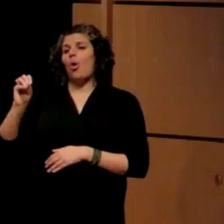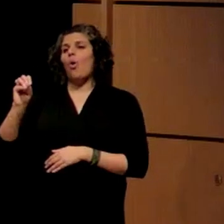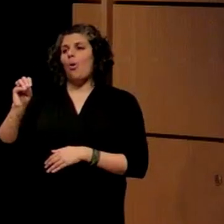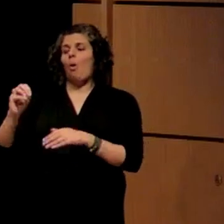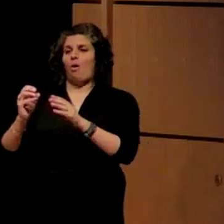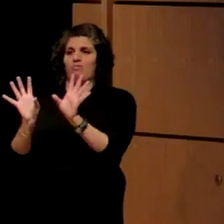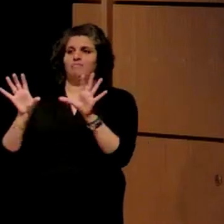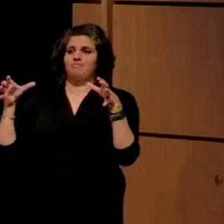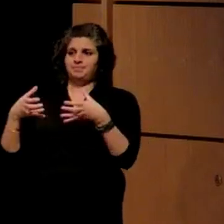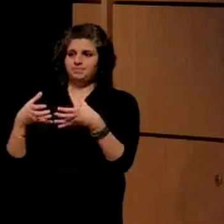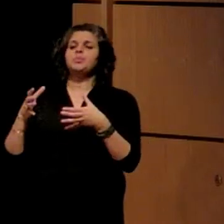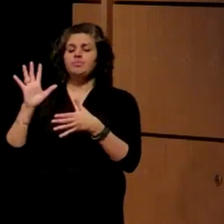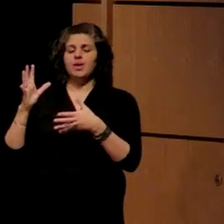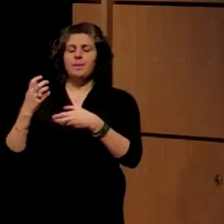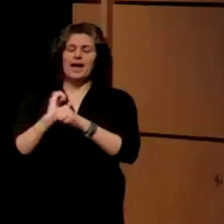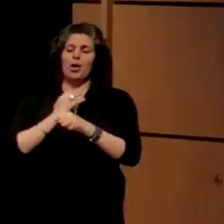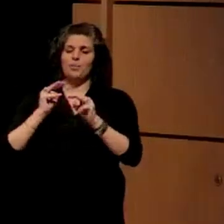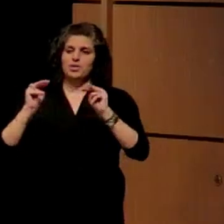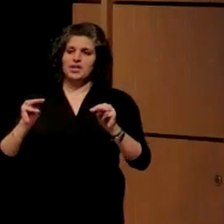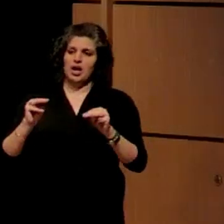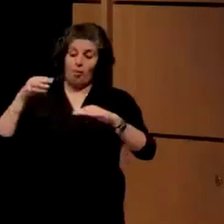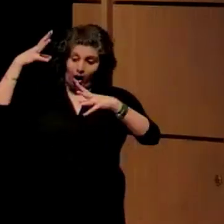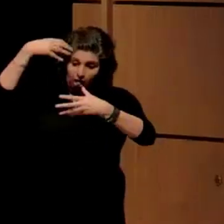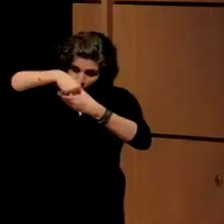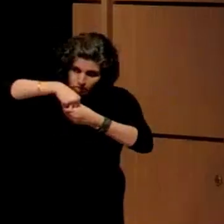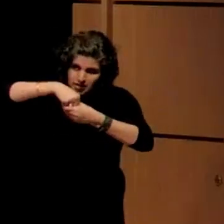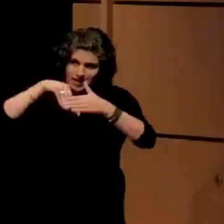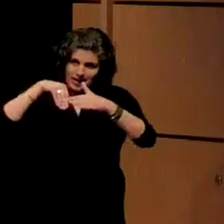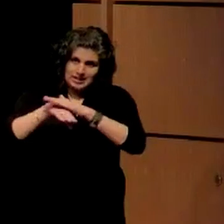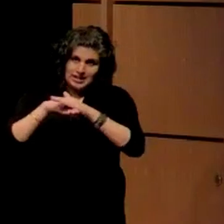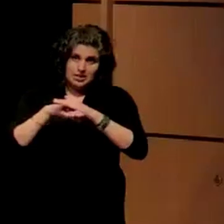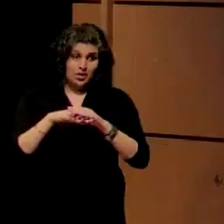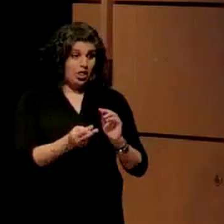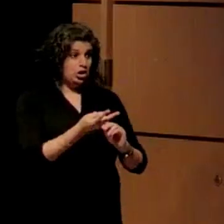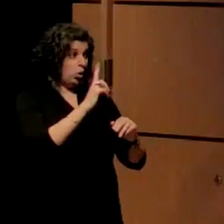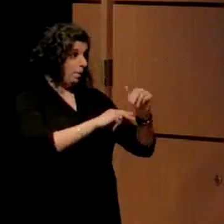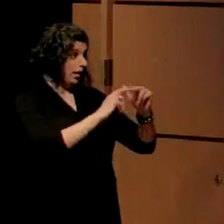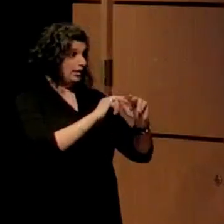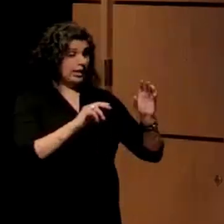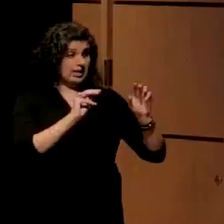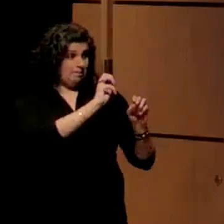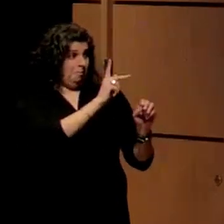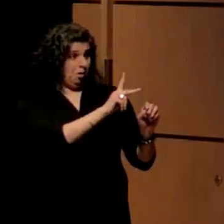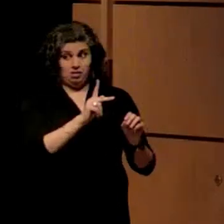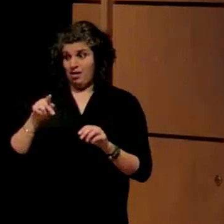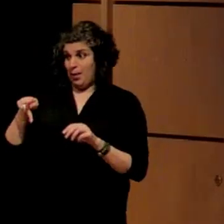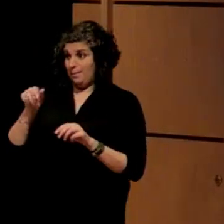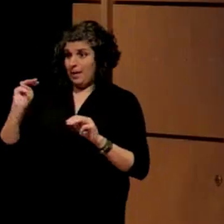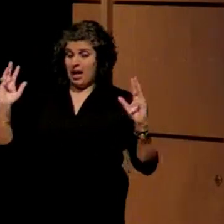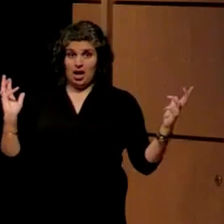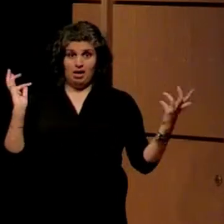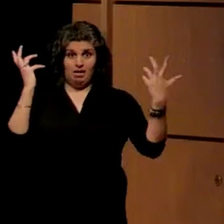inclusive and accessible by connecting our two buildings through a new central glass pavilion